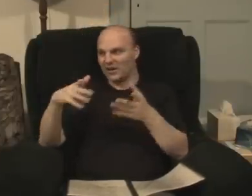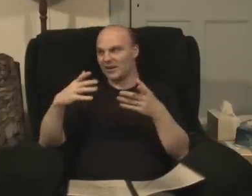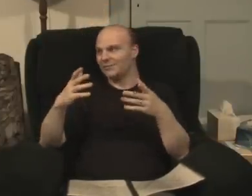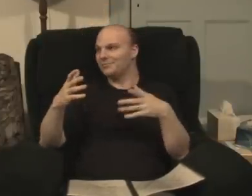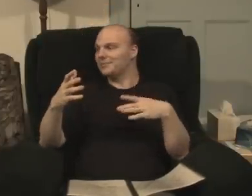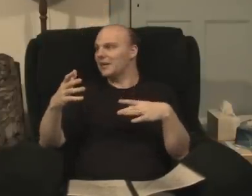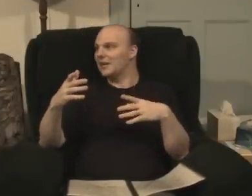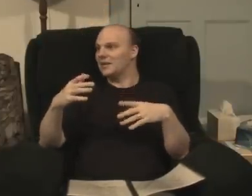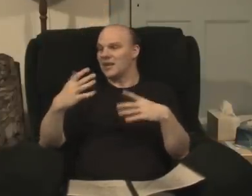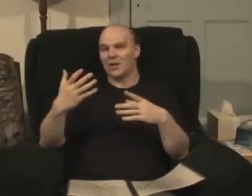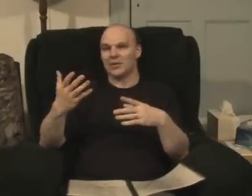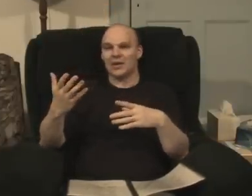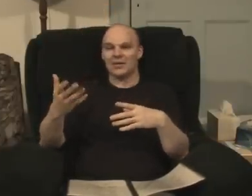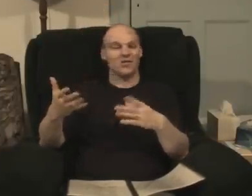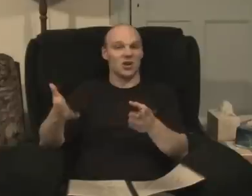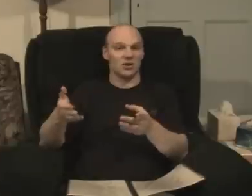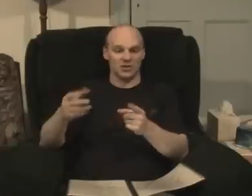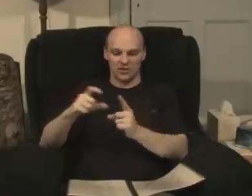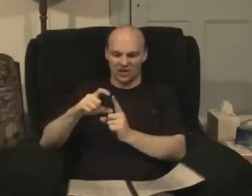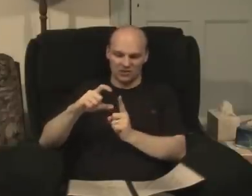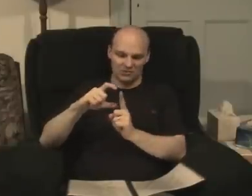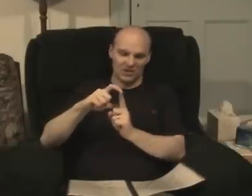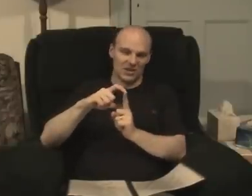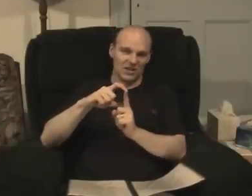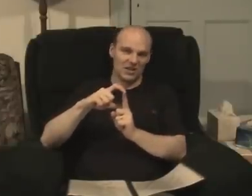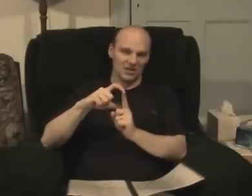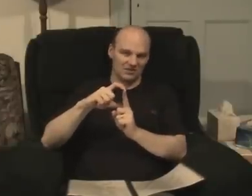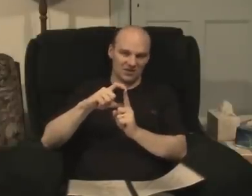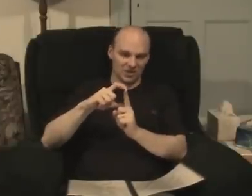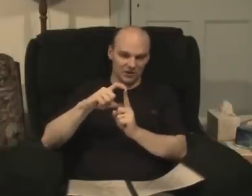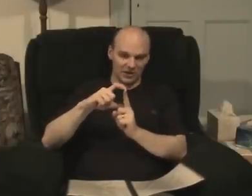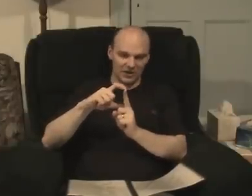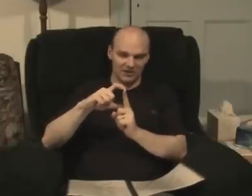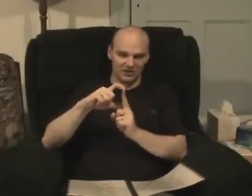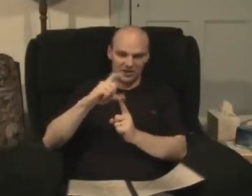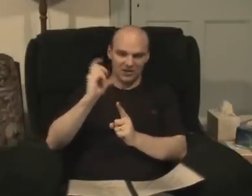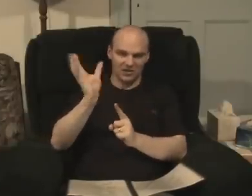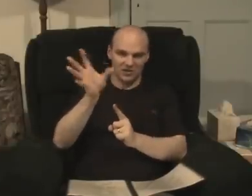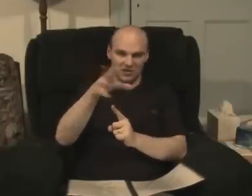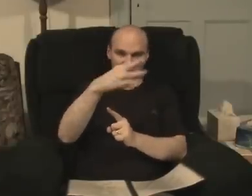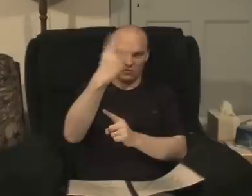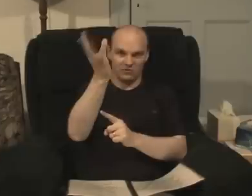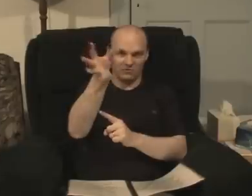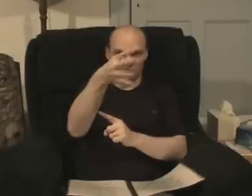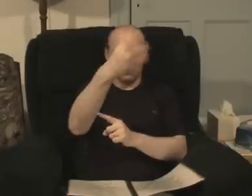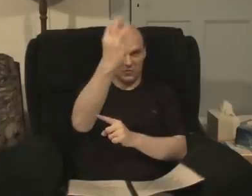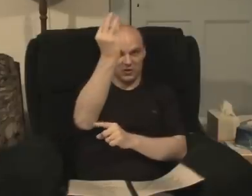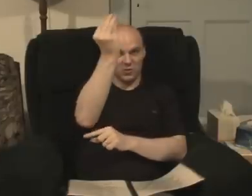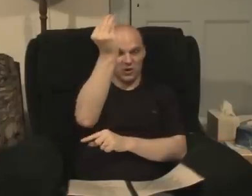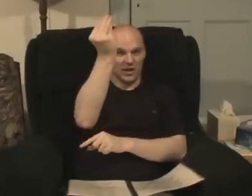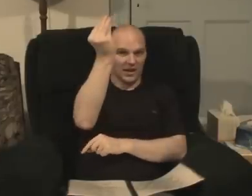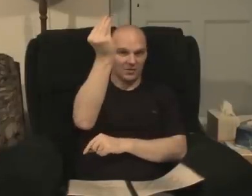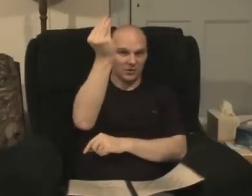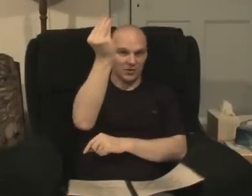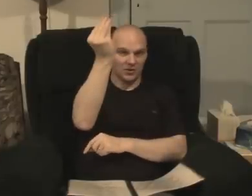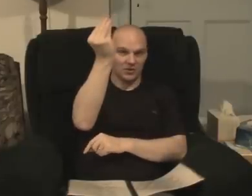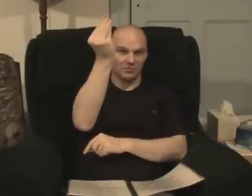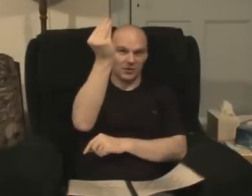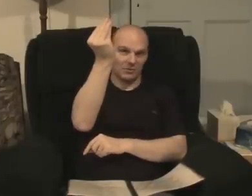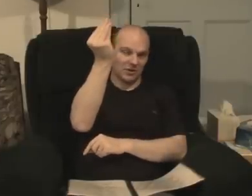signified Darwin and cyclone. So D and slowly is, so just sort of swirly hand motion to pinch